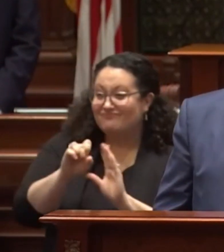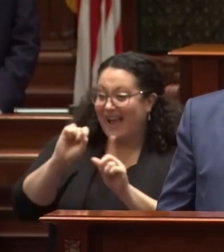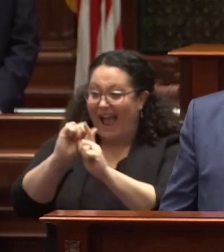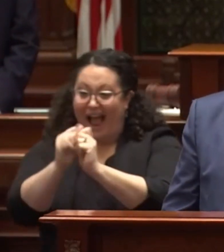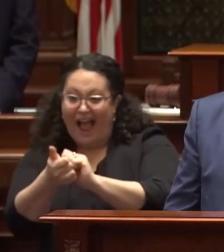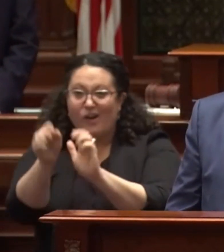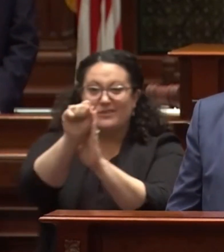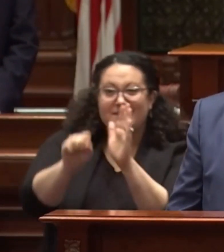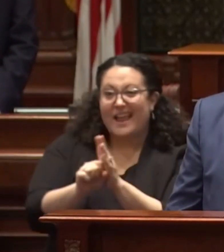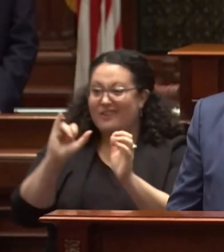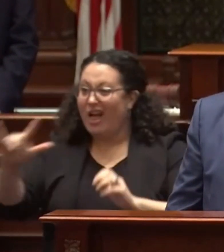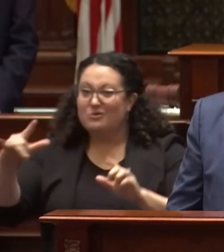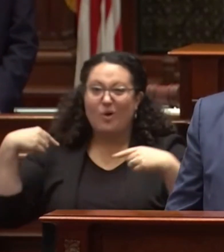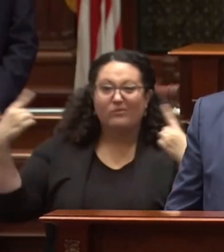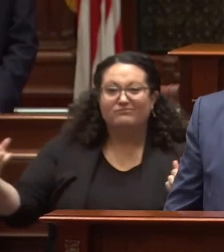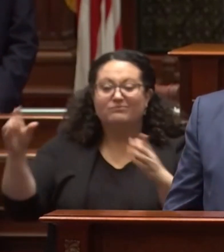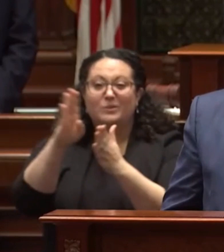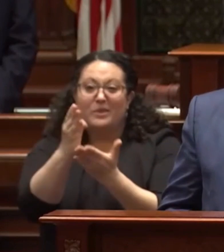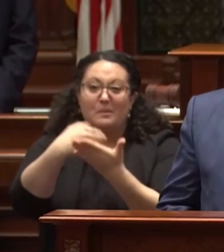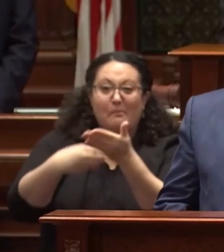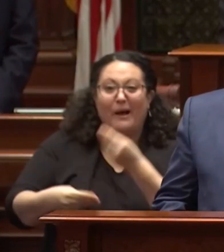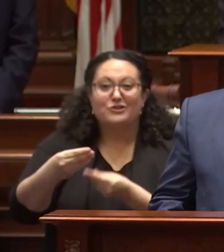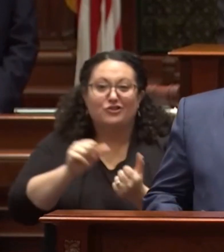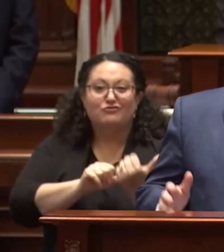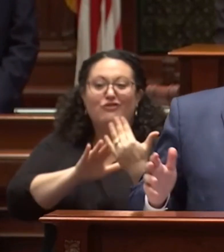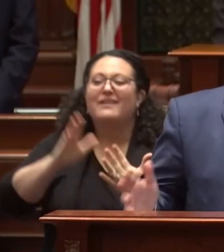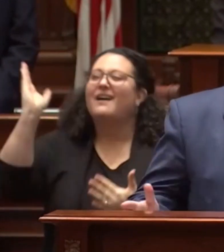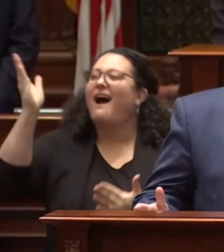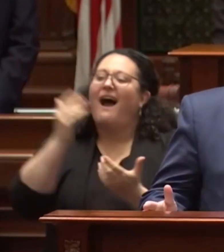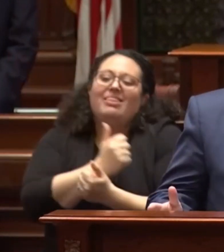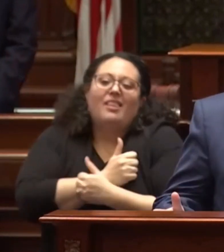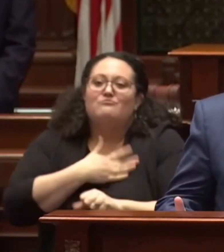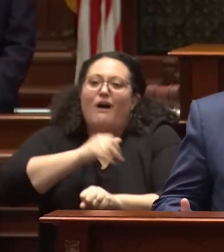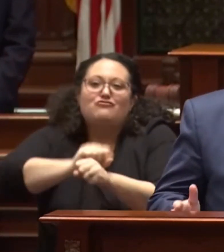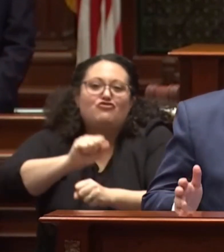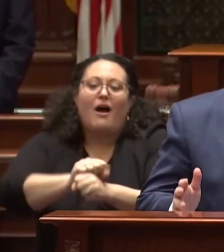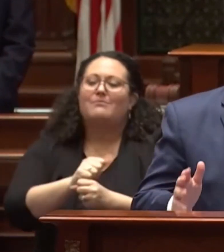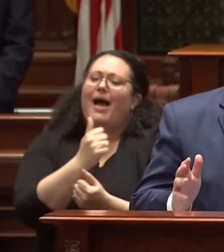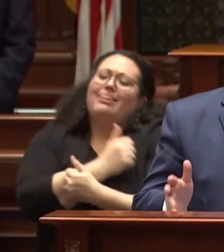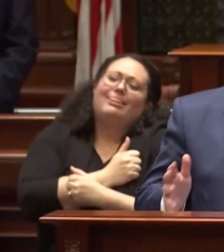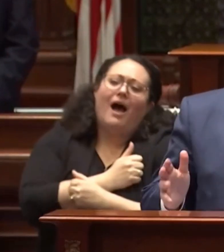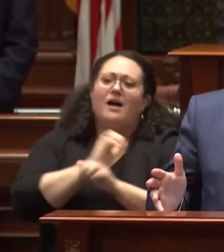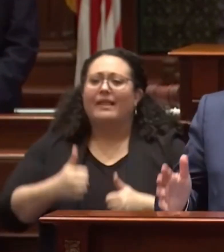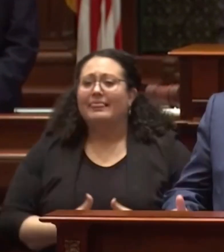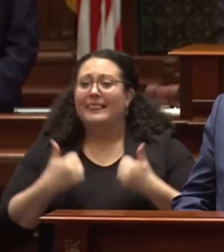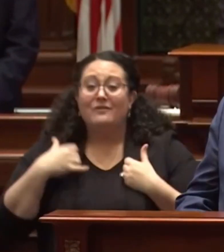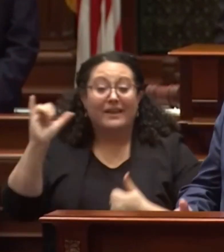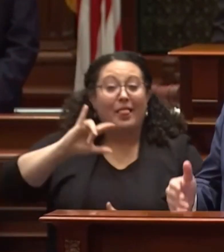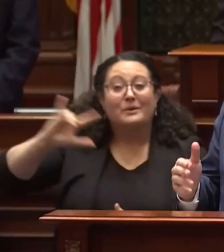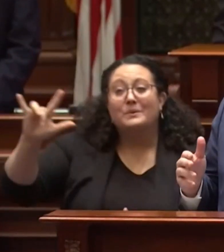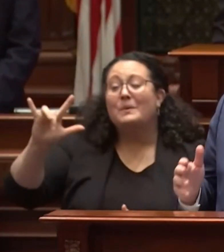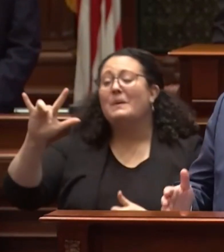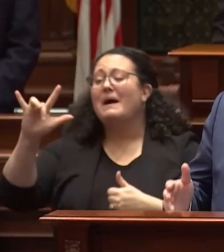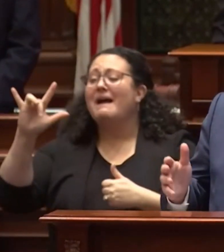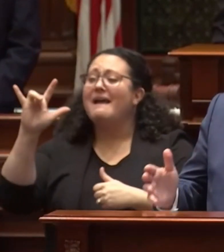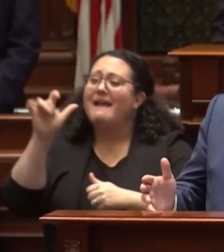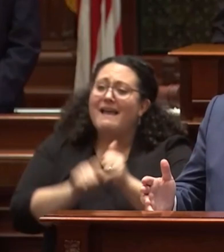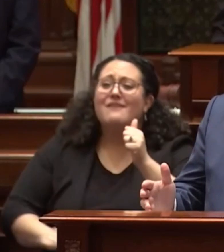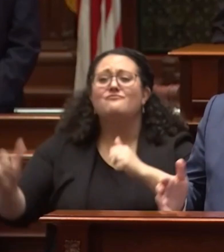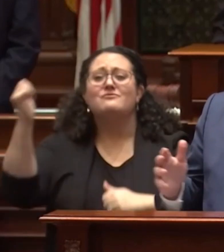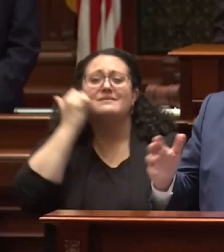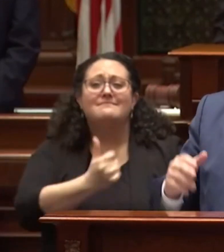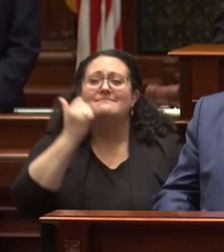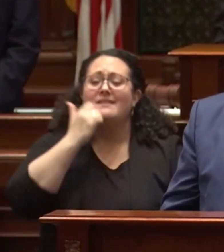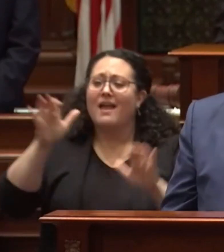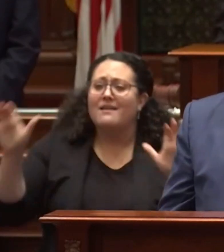State and Budget Address. I love my job. I love living in Illinois and spending every